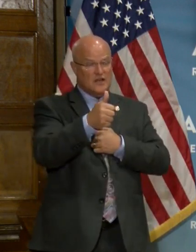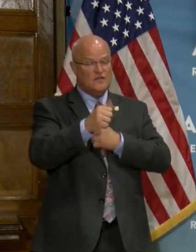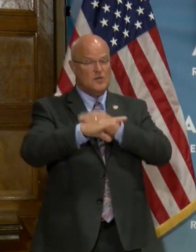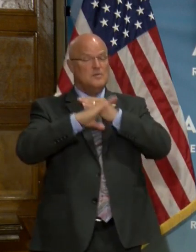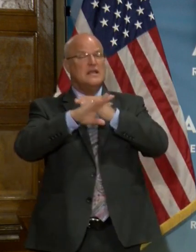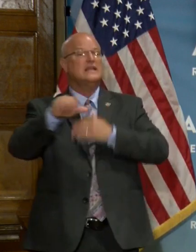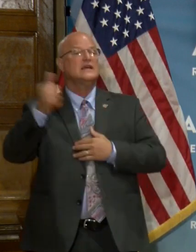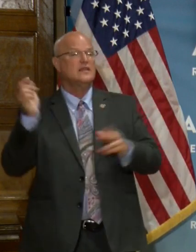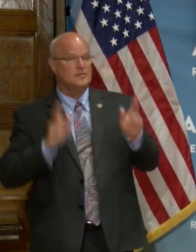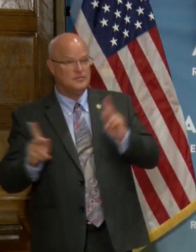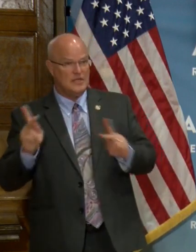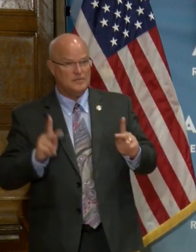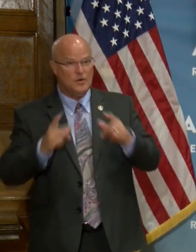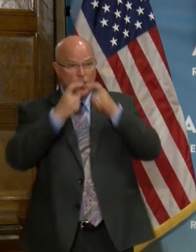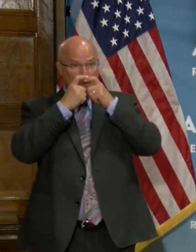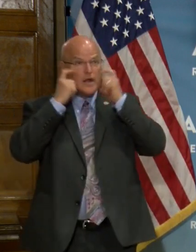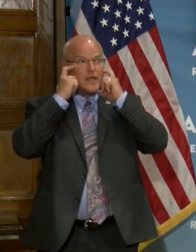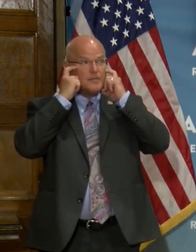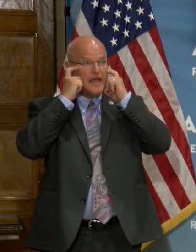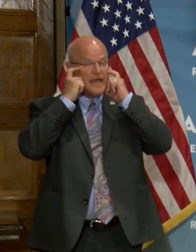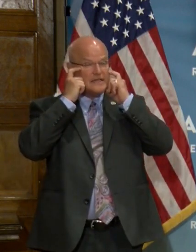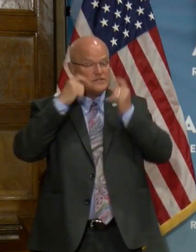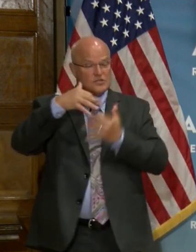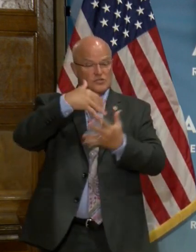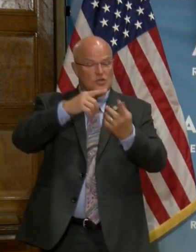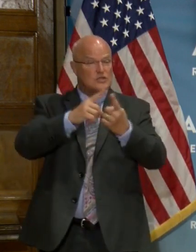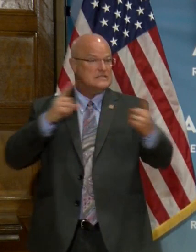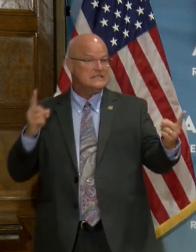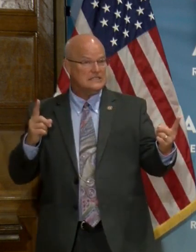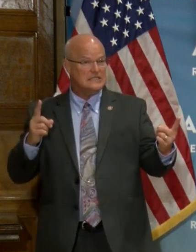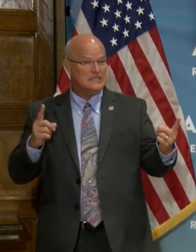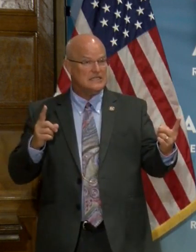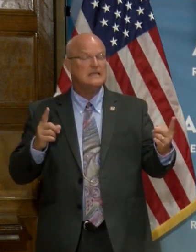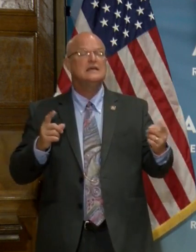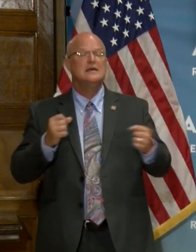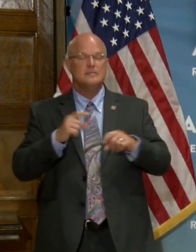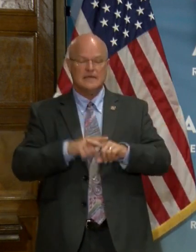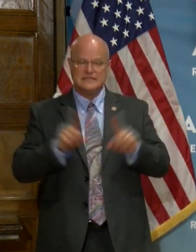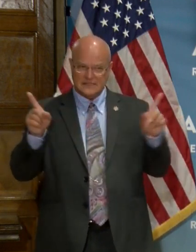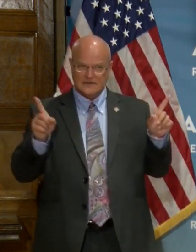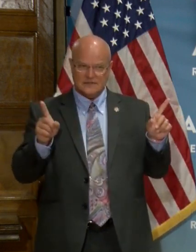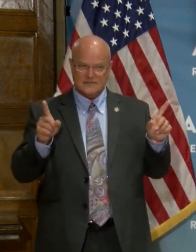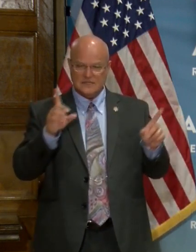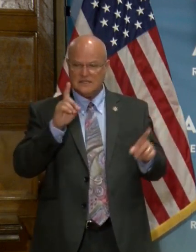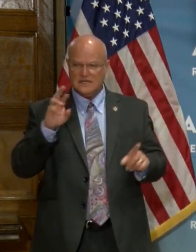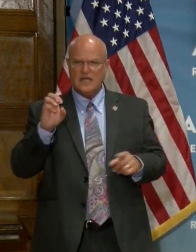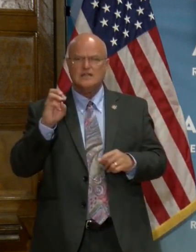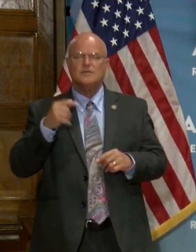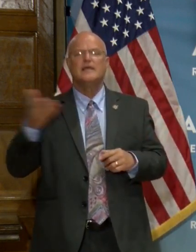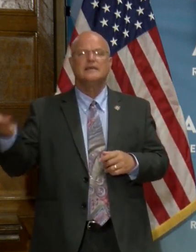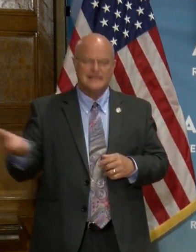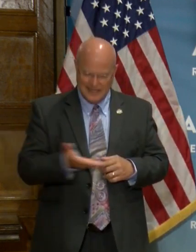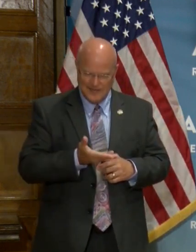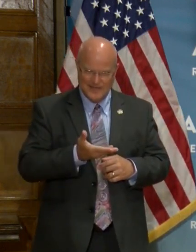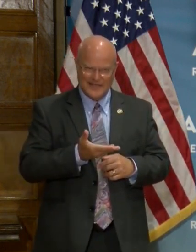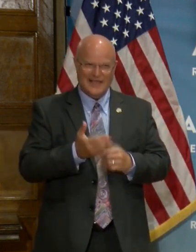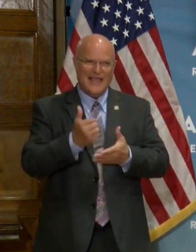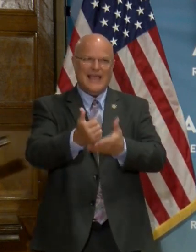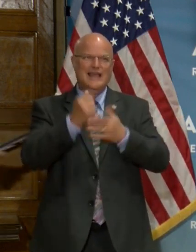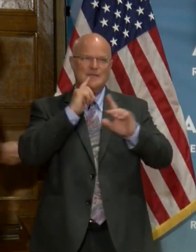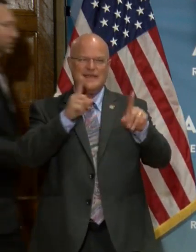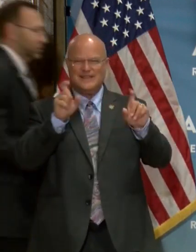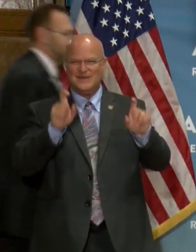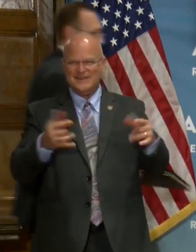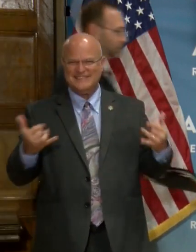others. Wearing a mask, socially distancing, it does make a difference. Dr. Smith, I want to invite you to come and help answer